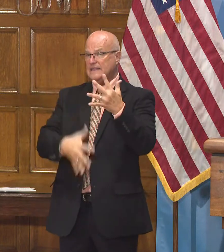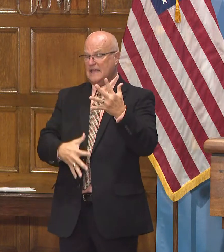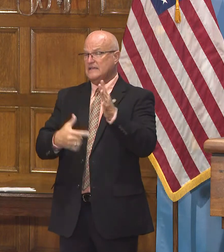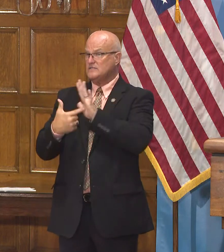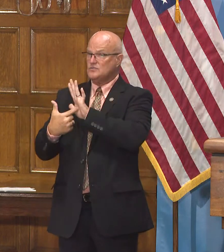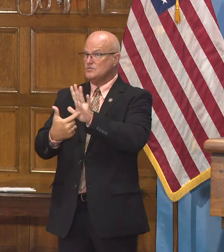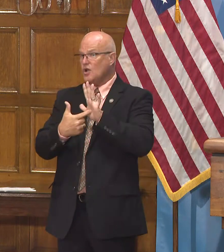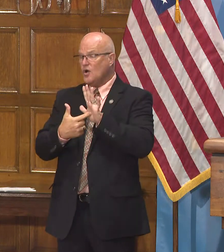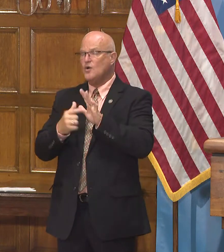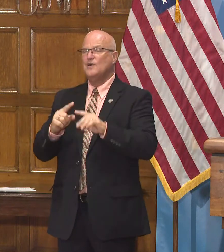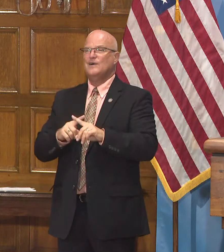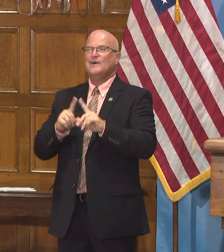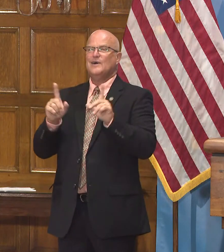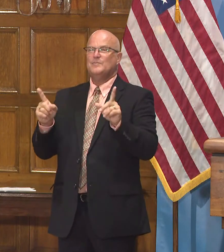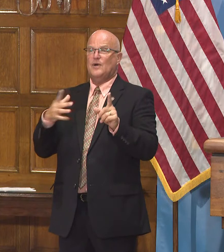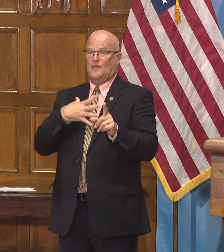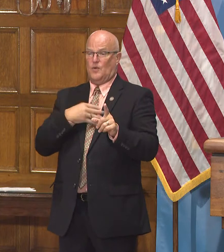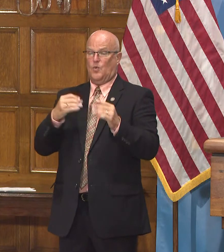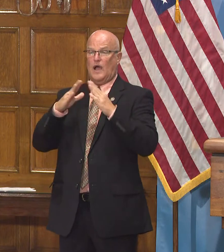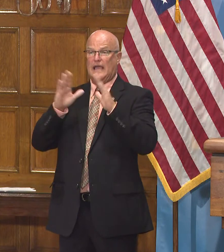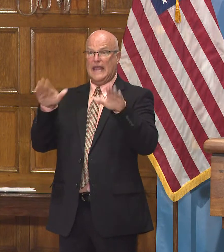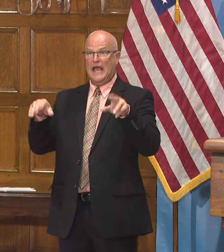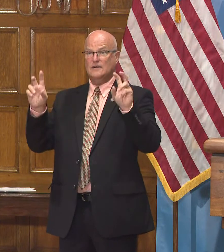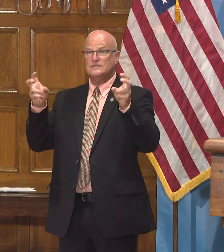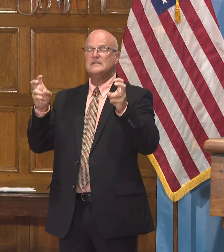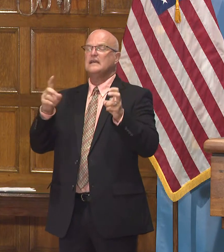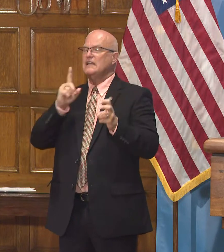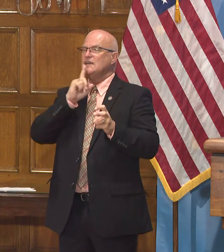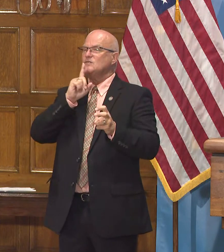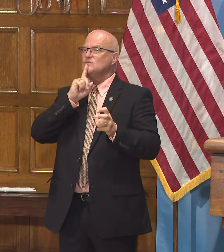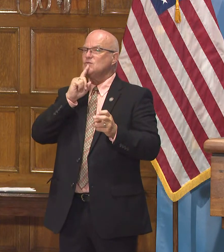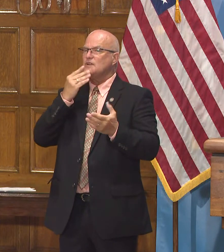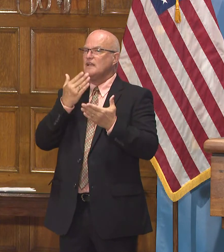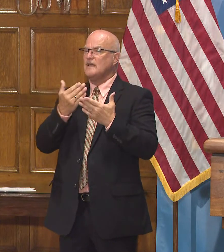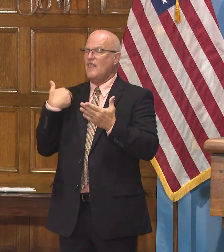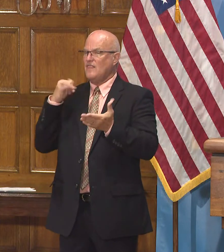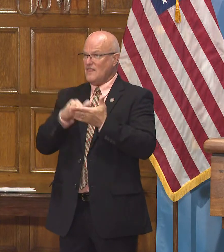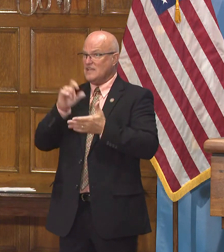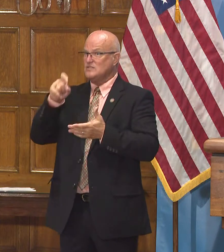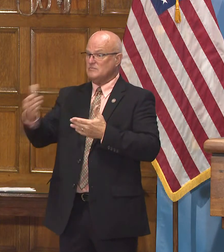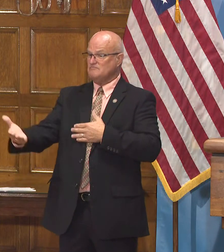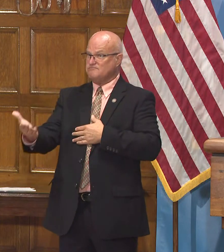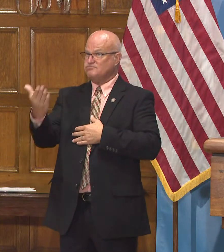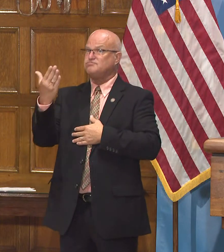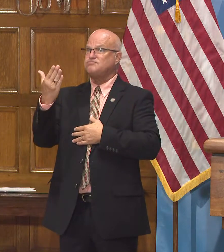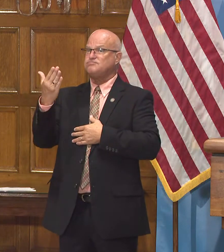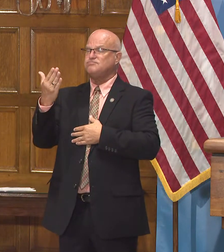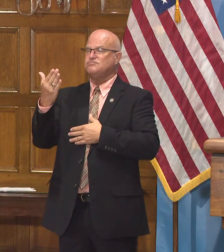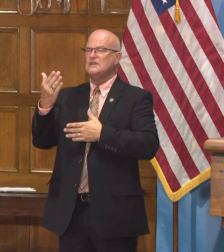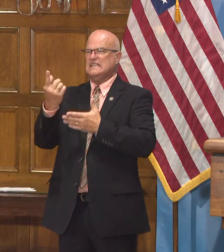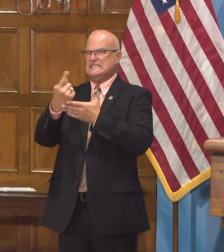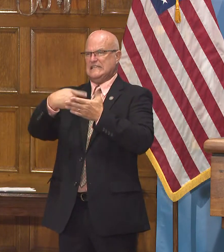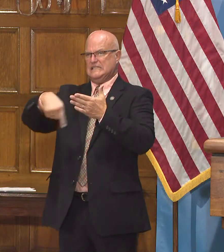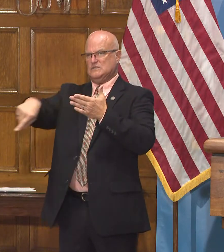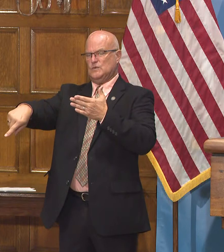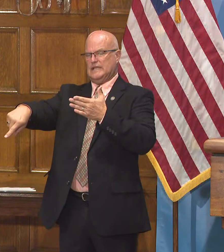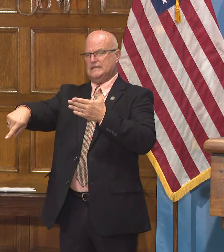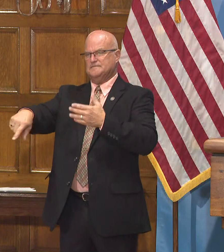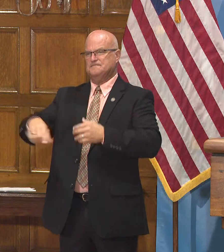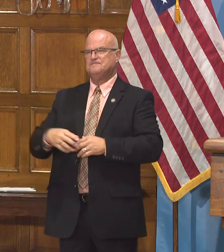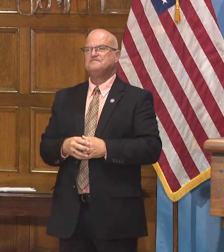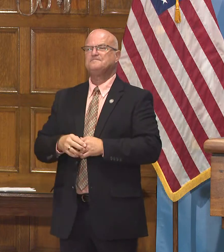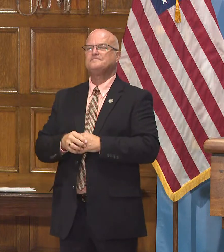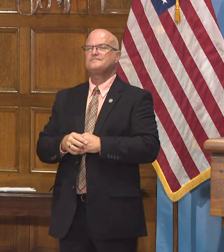it. But the White House is assuring us that that should be coming toward the end of next